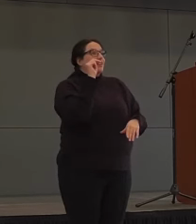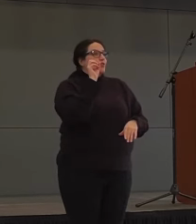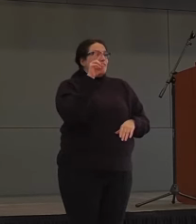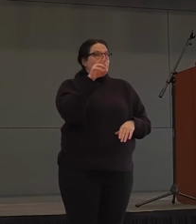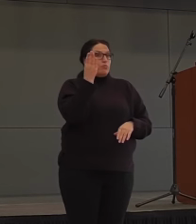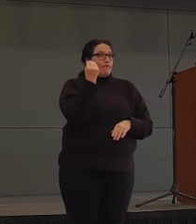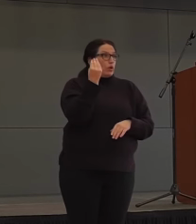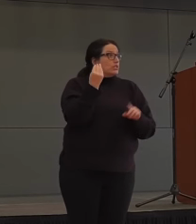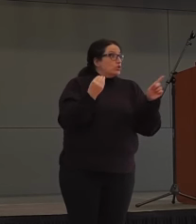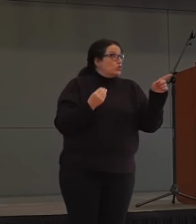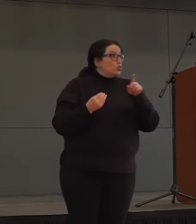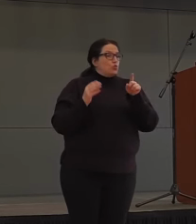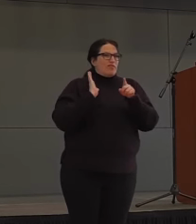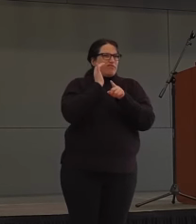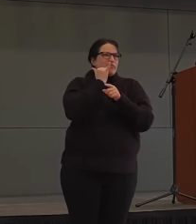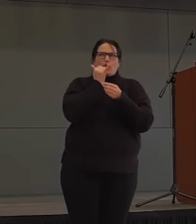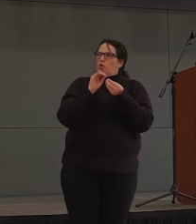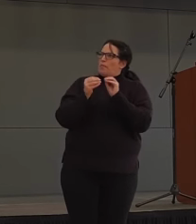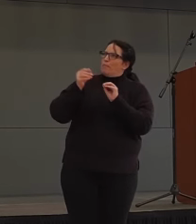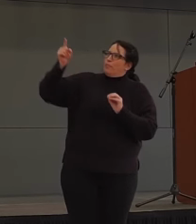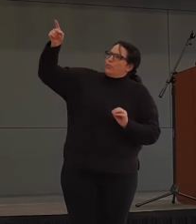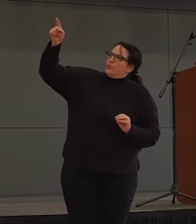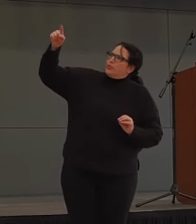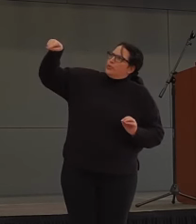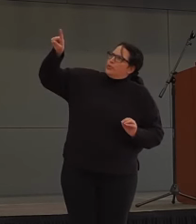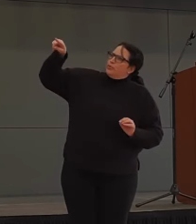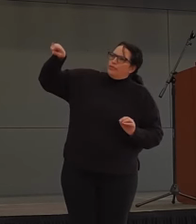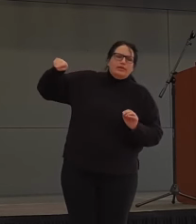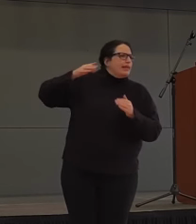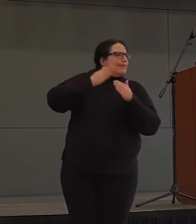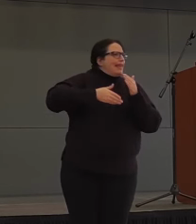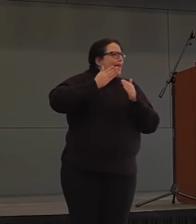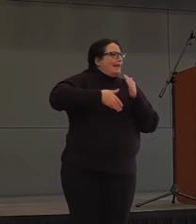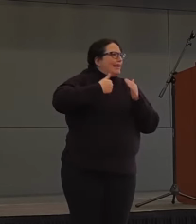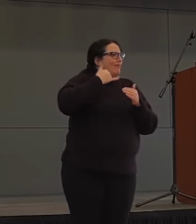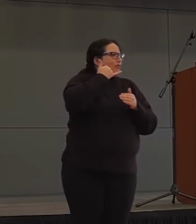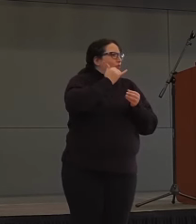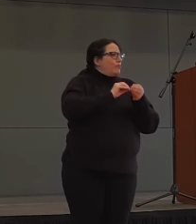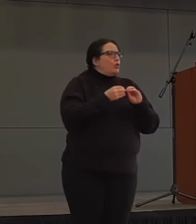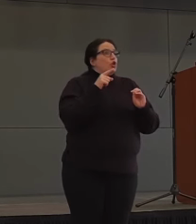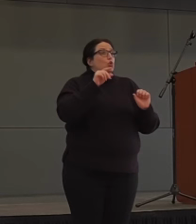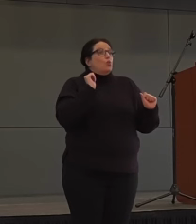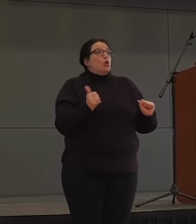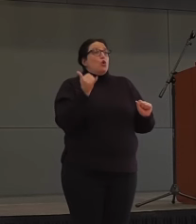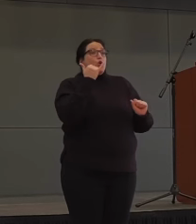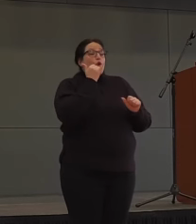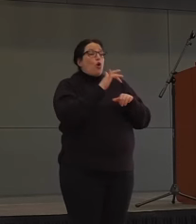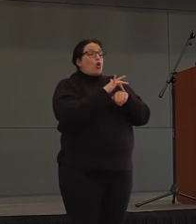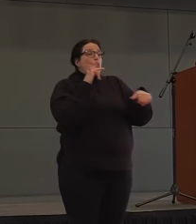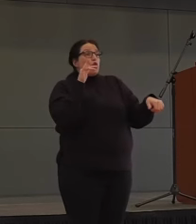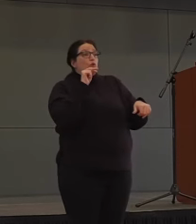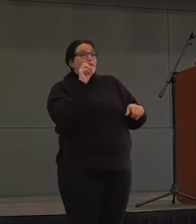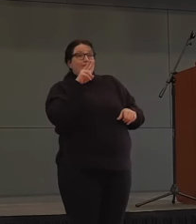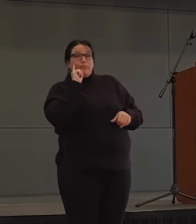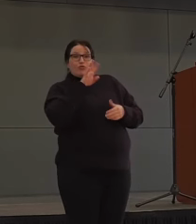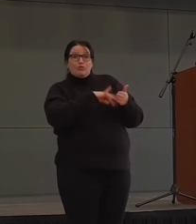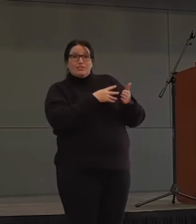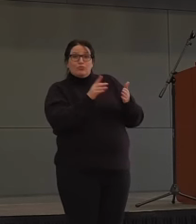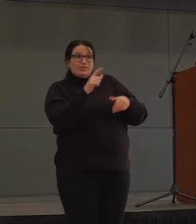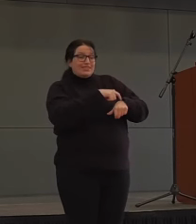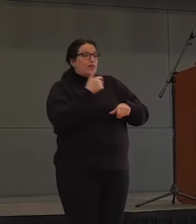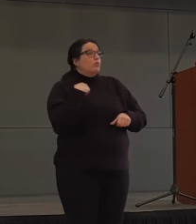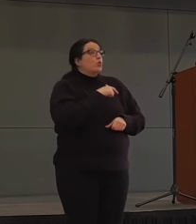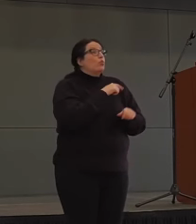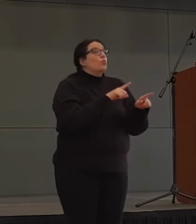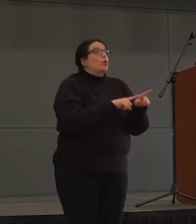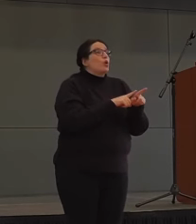14th. Our phone number is listed there at the end. You can call us in early November to schedule a time. Again, we